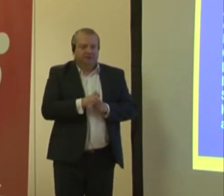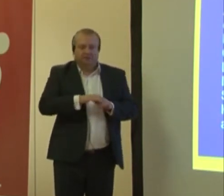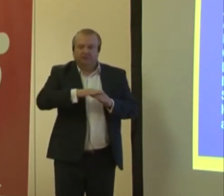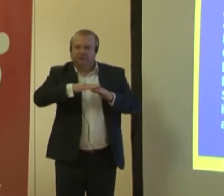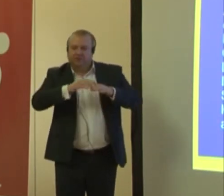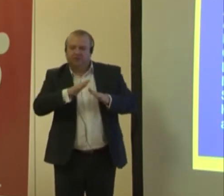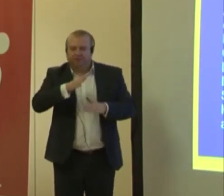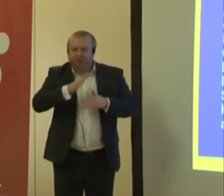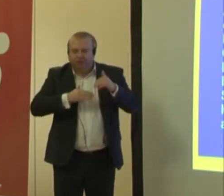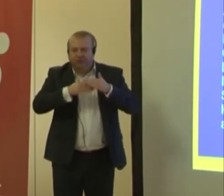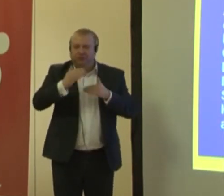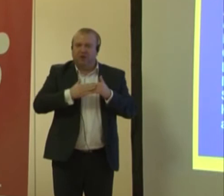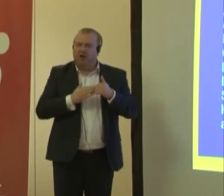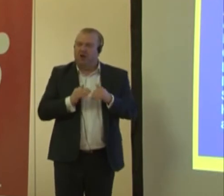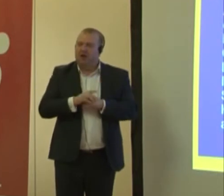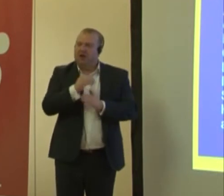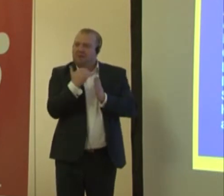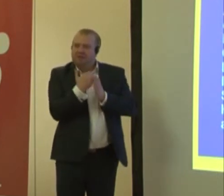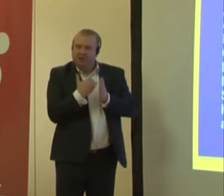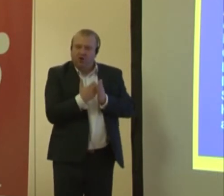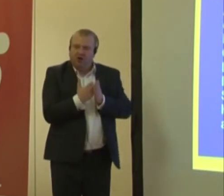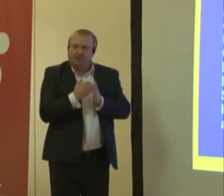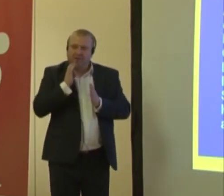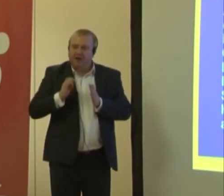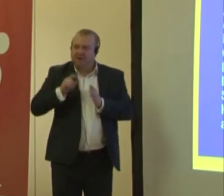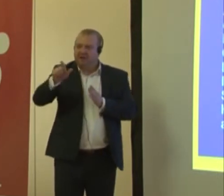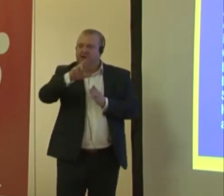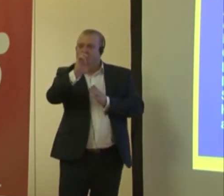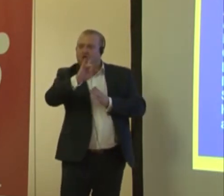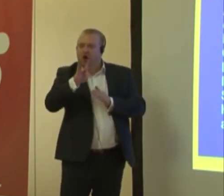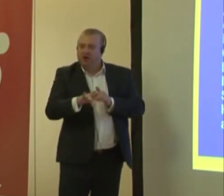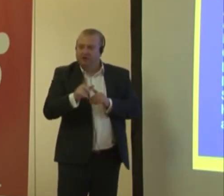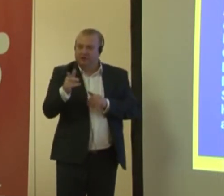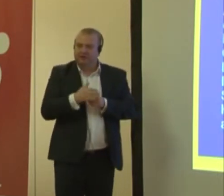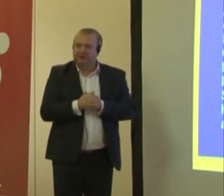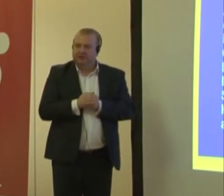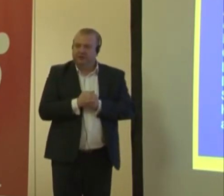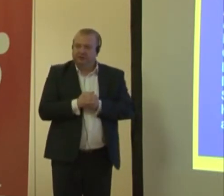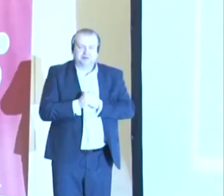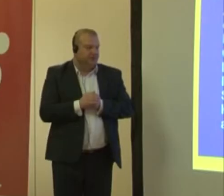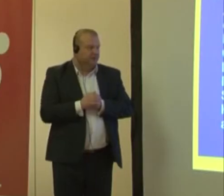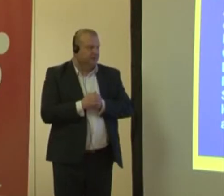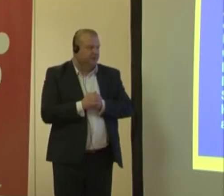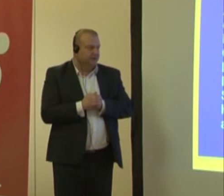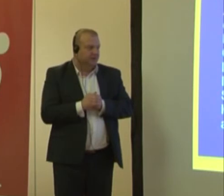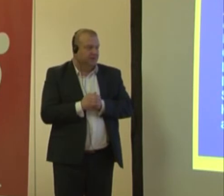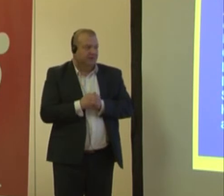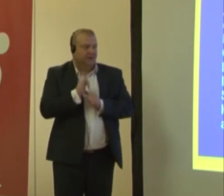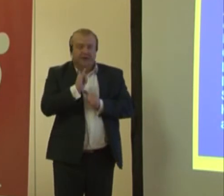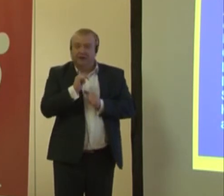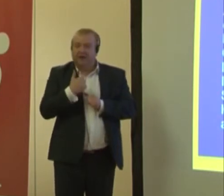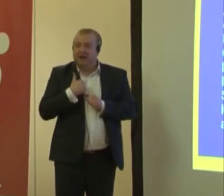Elżbieta Neroy, she's here, she is in our board, and also in the countries who are a member of